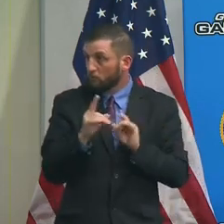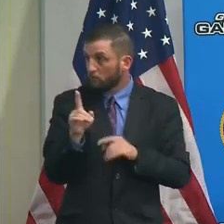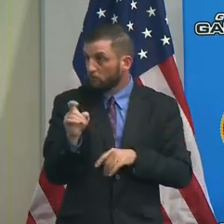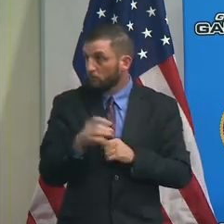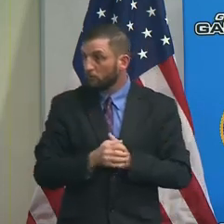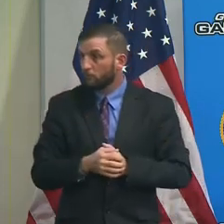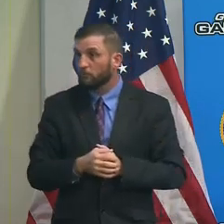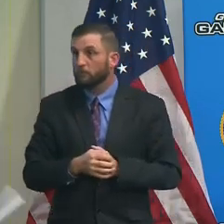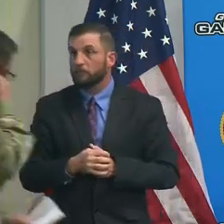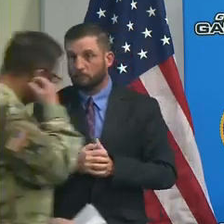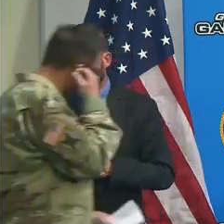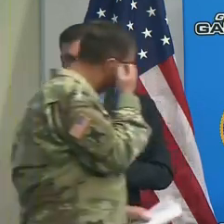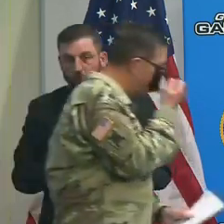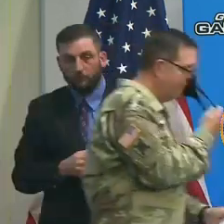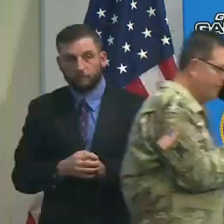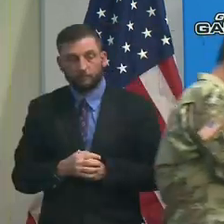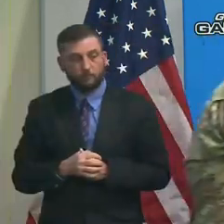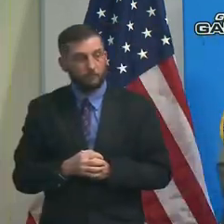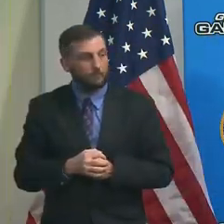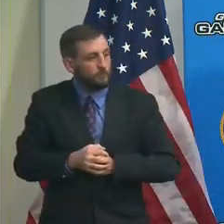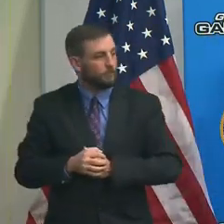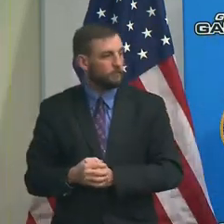that.